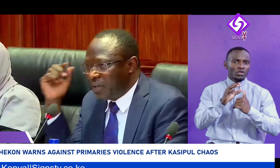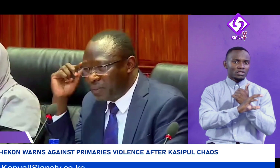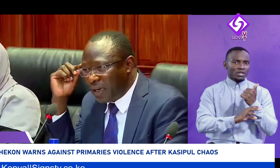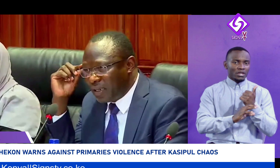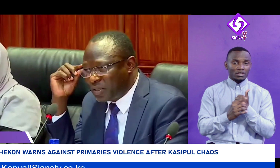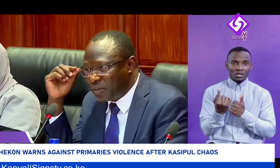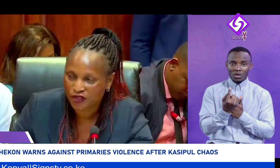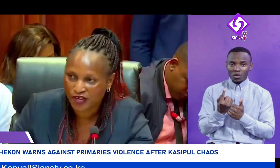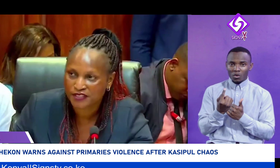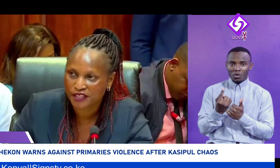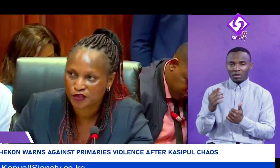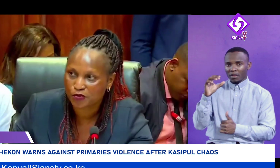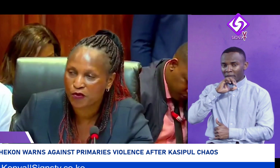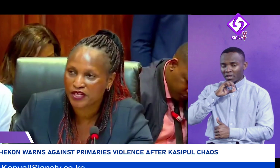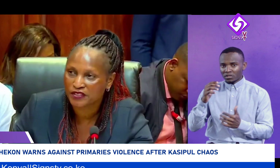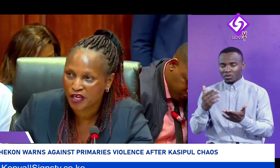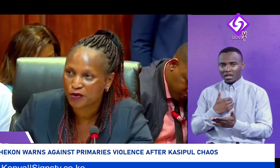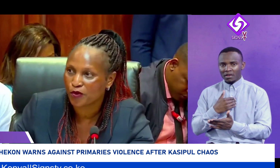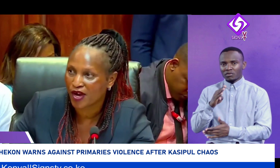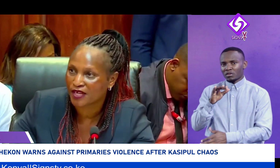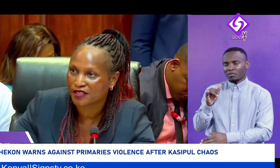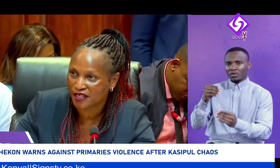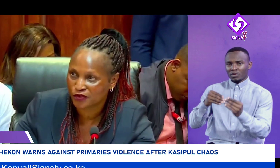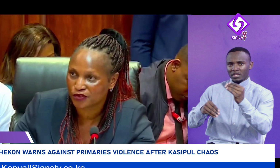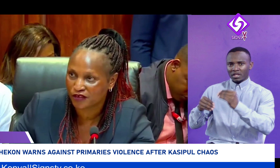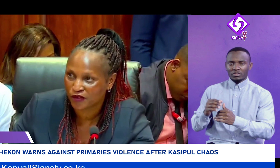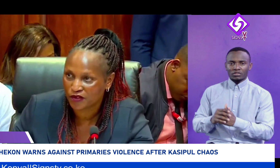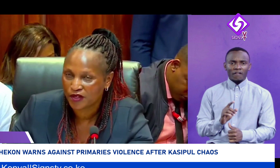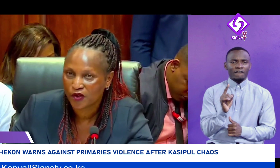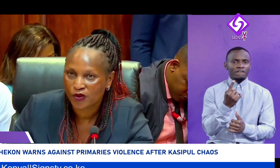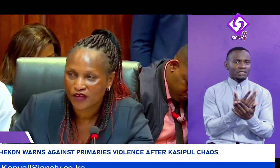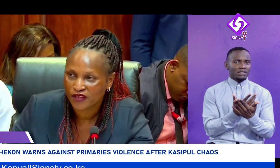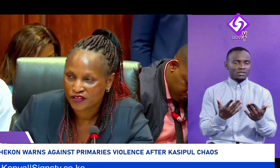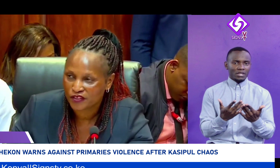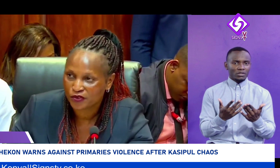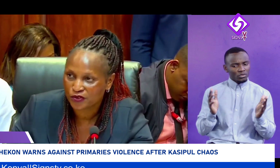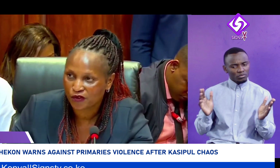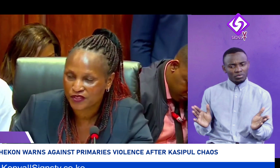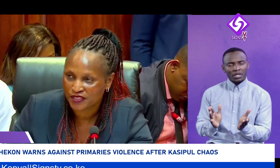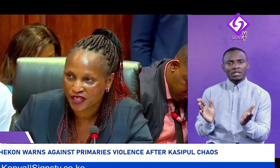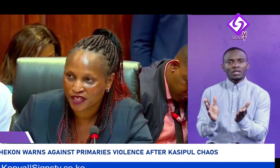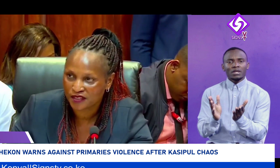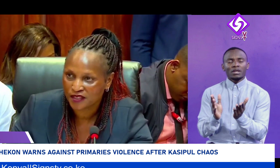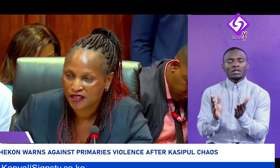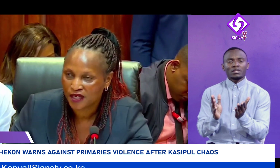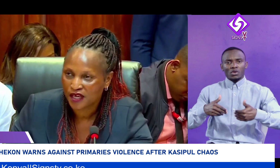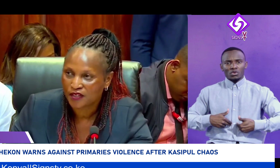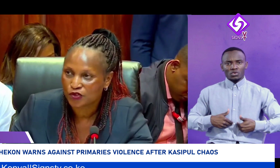having by-elections. The first thing is to mobilize young people at the grassroots level where the registration officers are, and